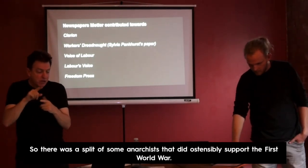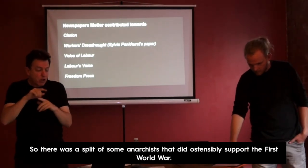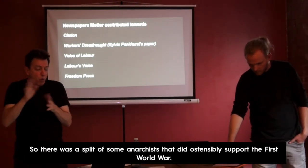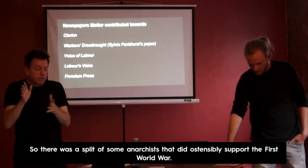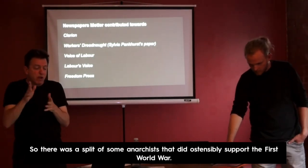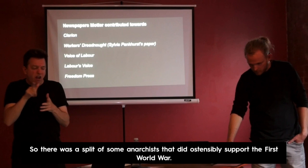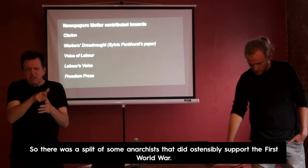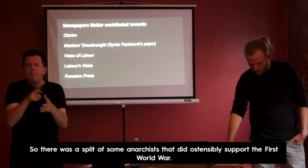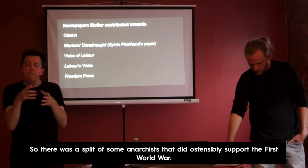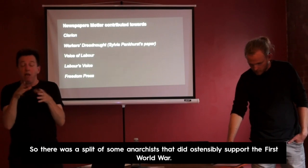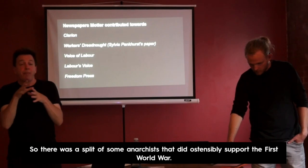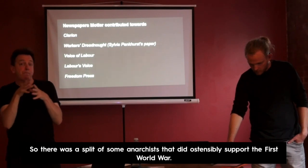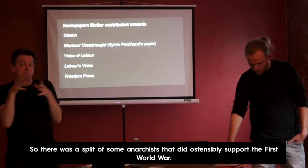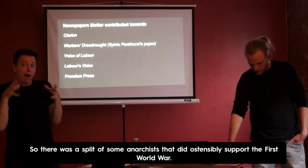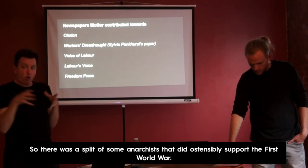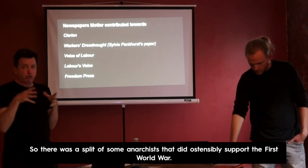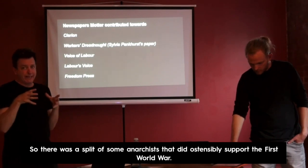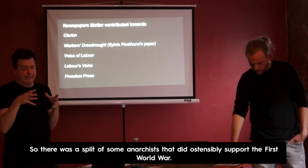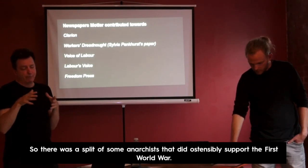anarchists that did ostensibly support the First World War.